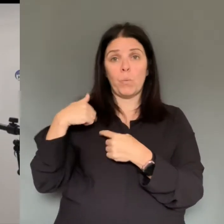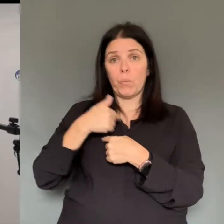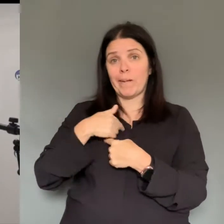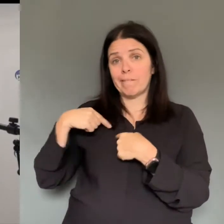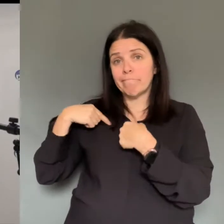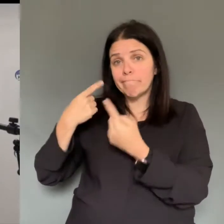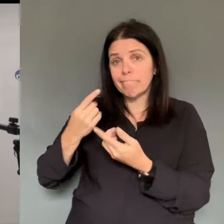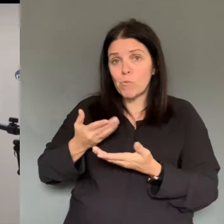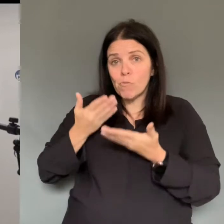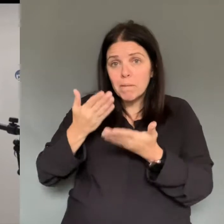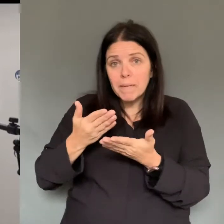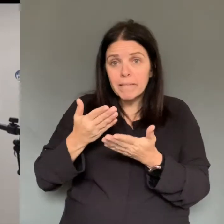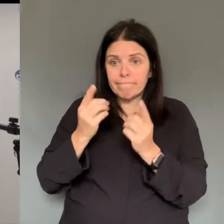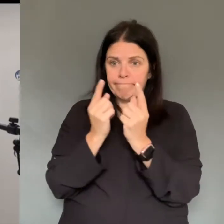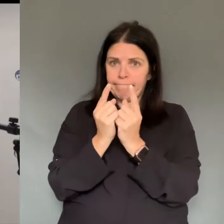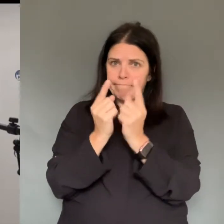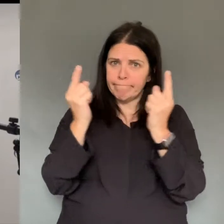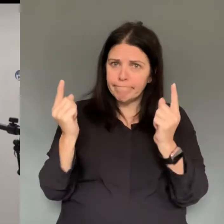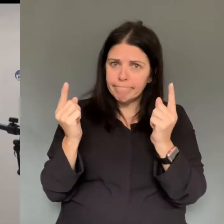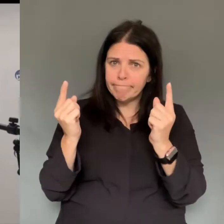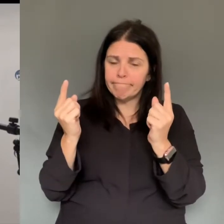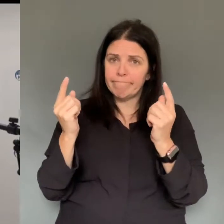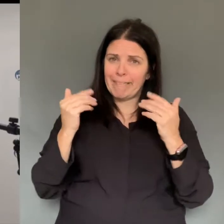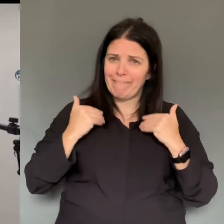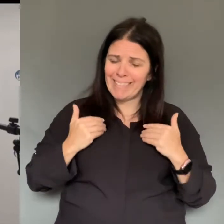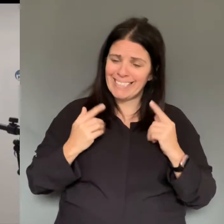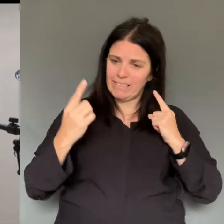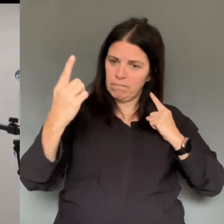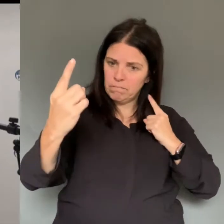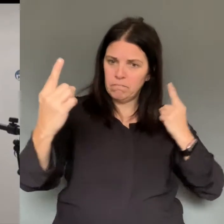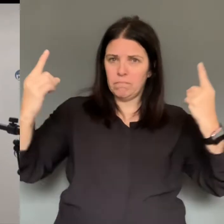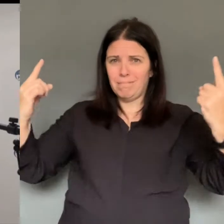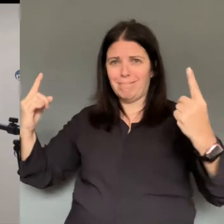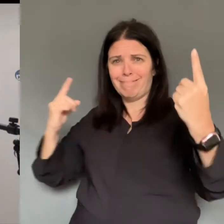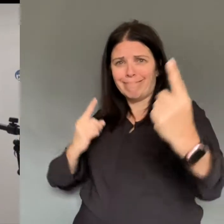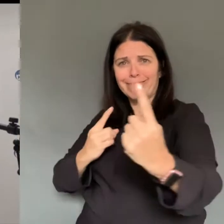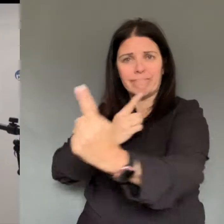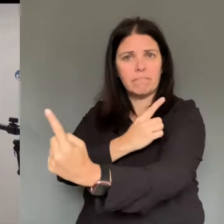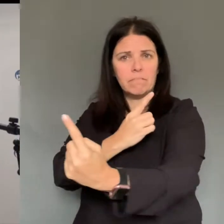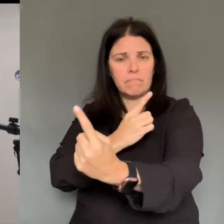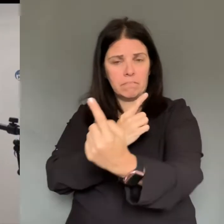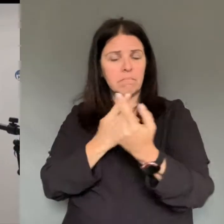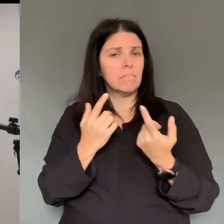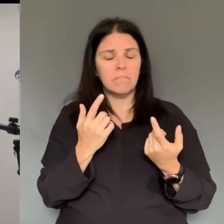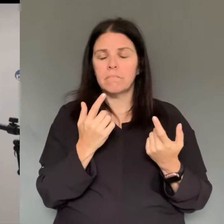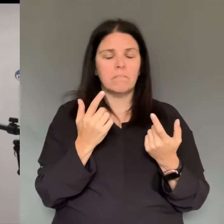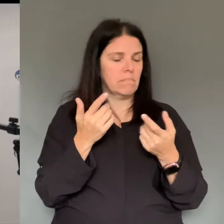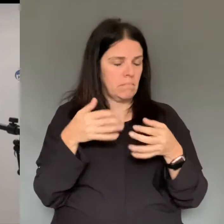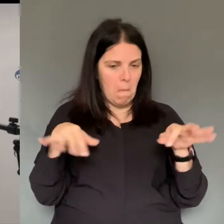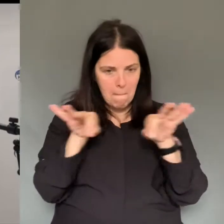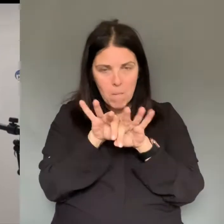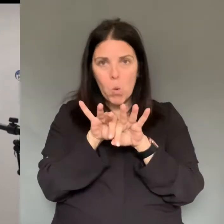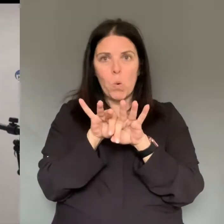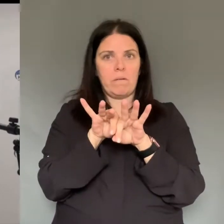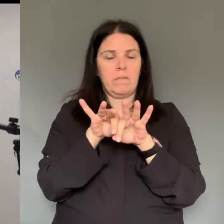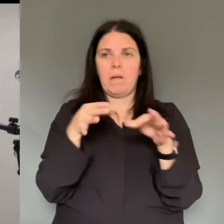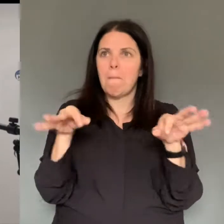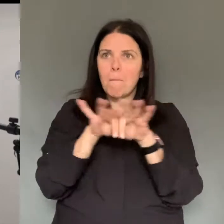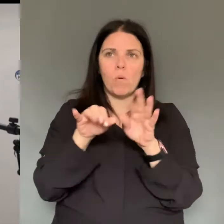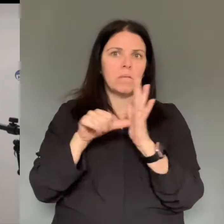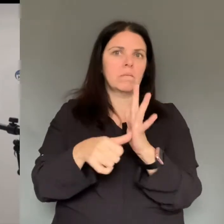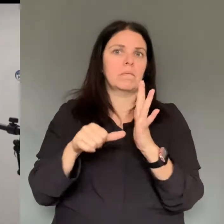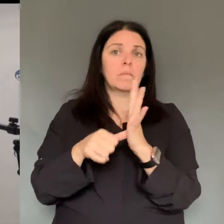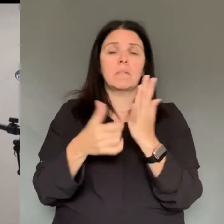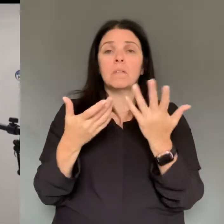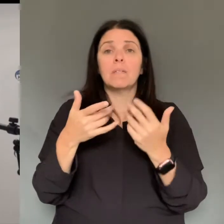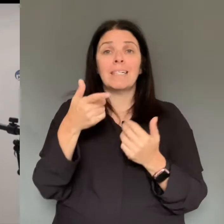out and about, making sure that you're washing your hands frequent and often, and when you are, just limit your travel outside. Like if you don't have to